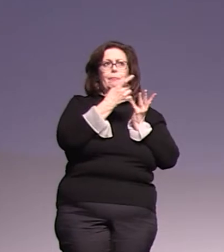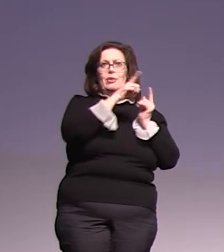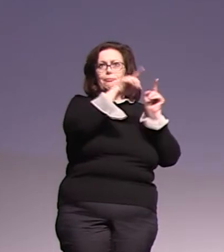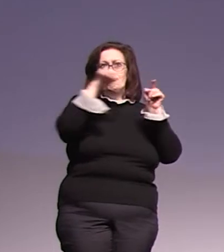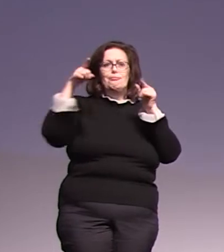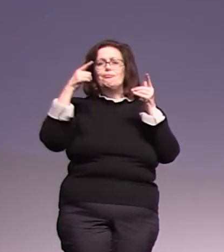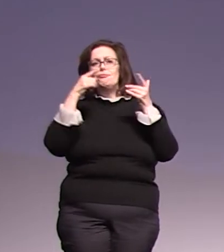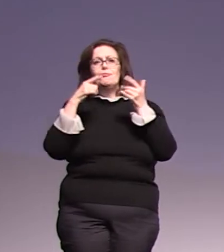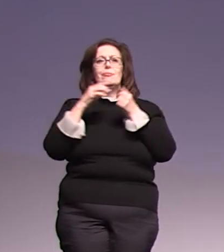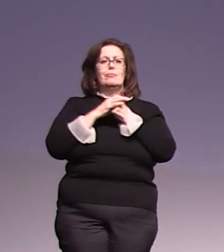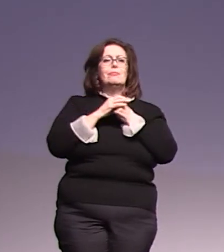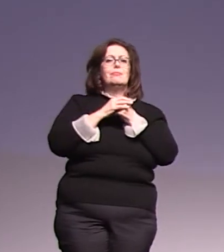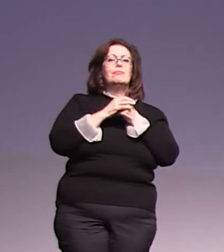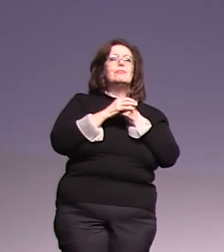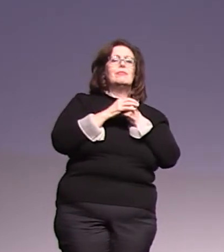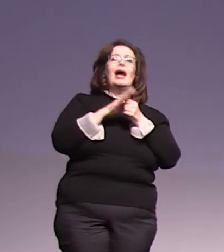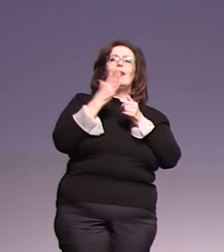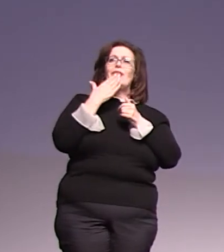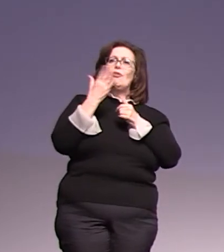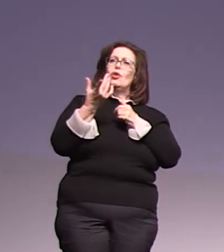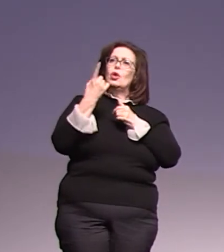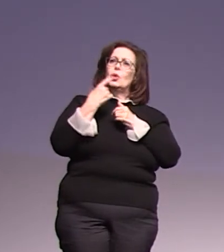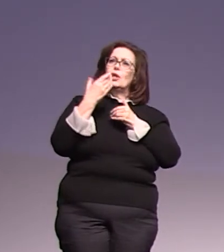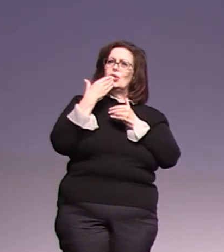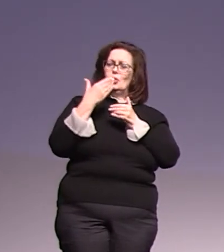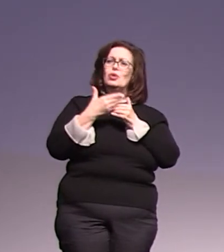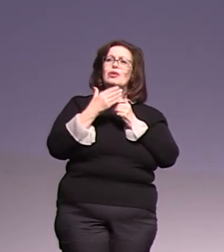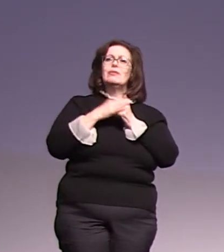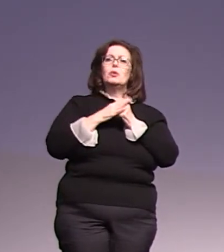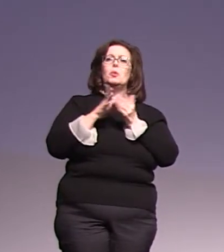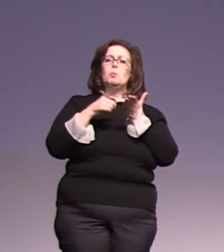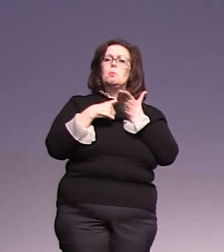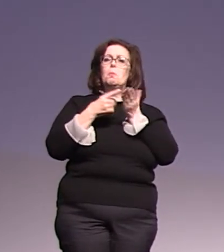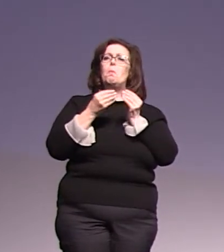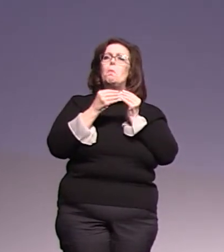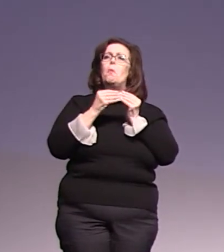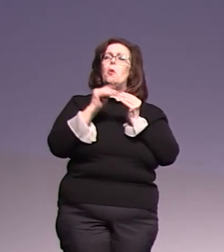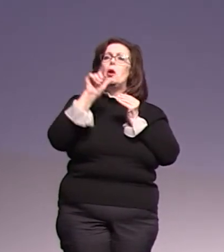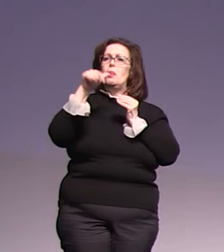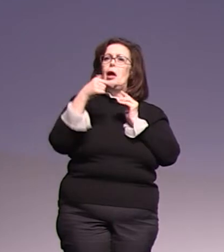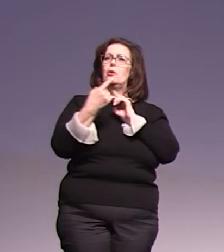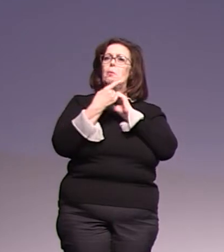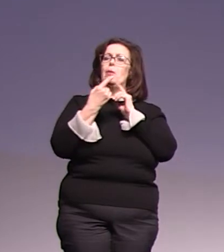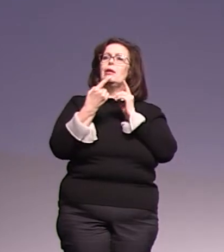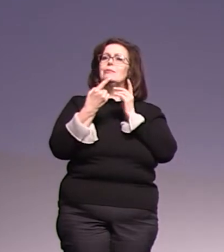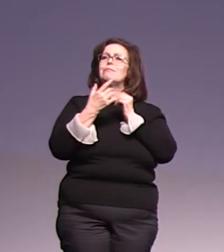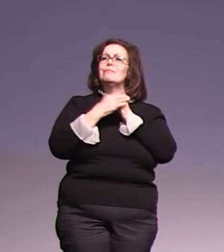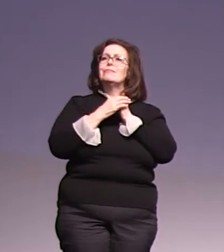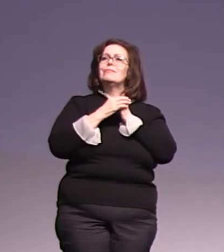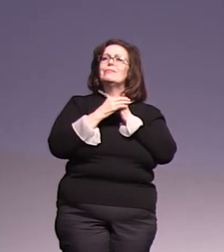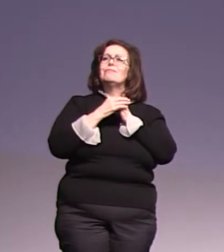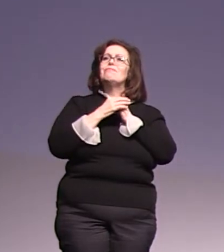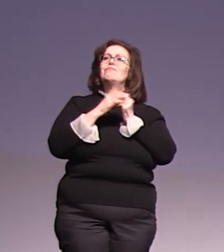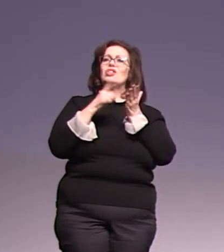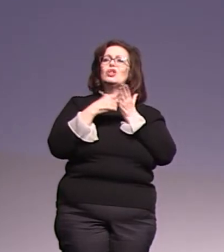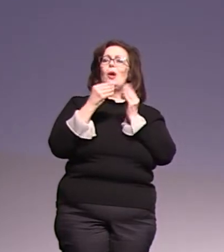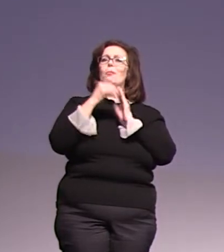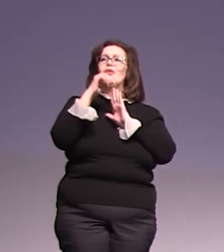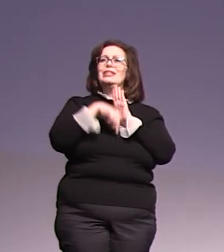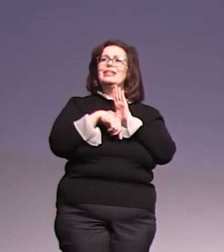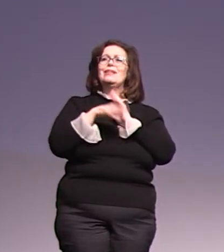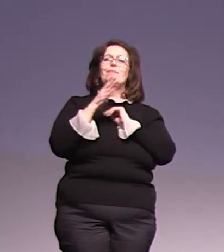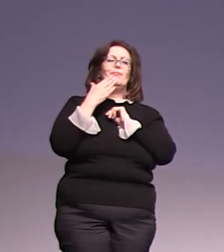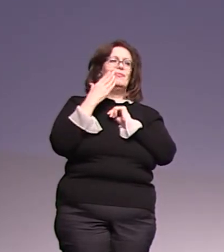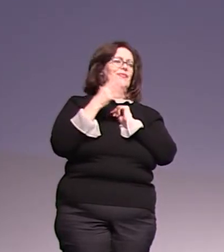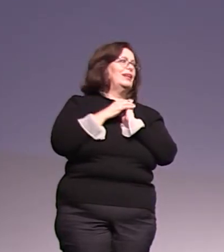between districts. So thank you for that question and giving me the chance to talk a little bit more about it. Also want to say hello to Director Simcox, and I see a couple other directors here that I haven't called